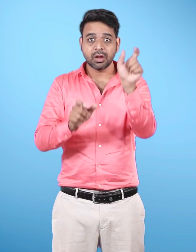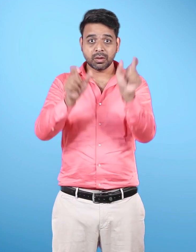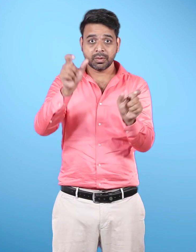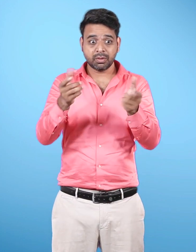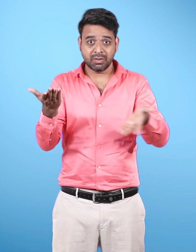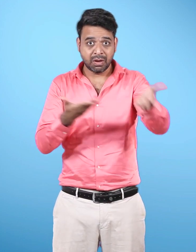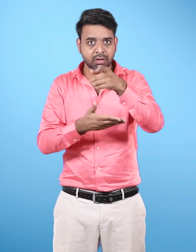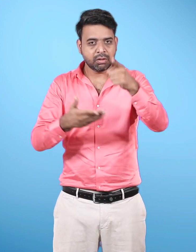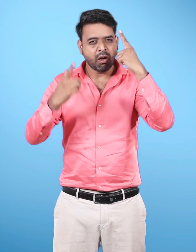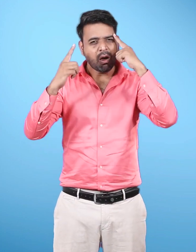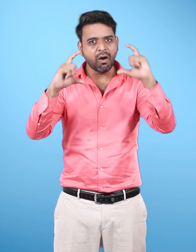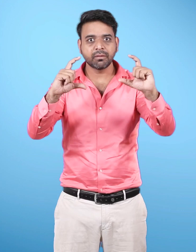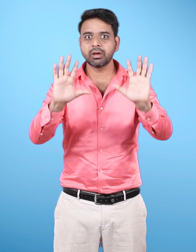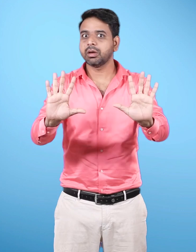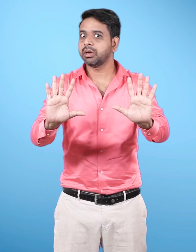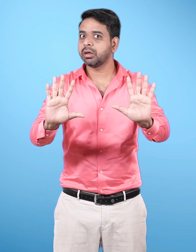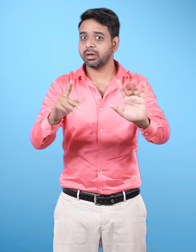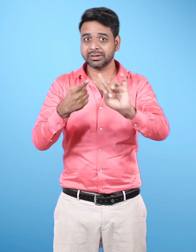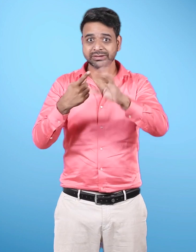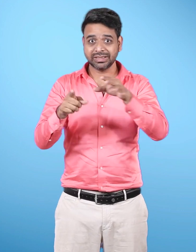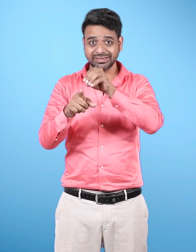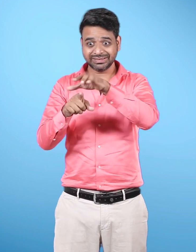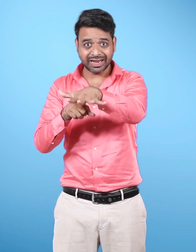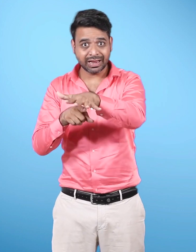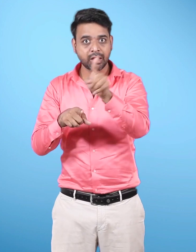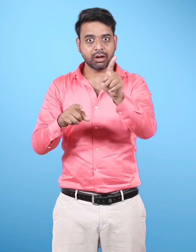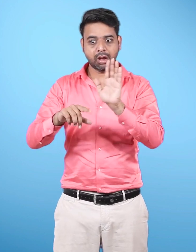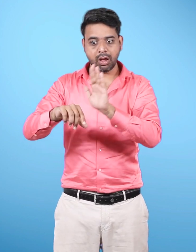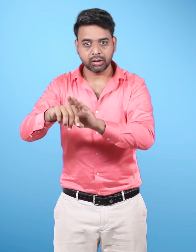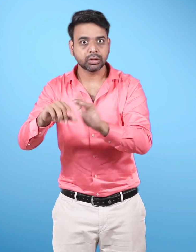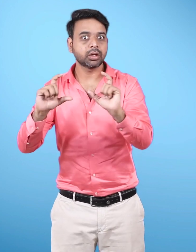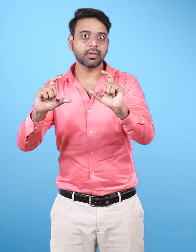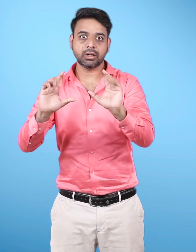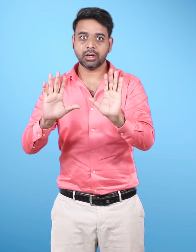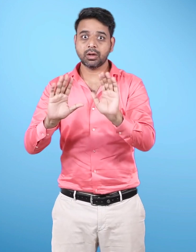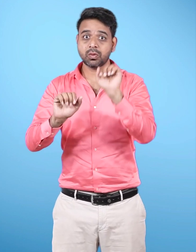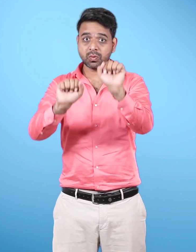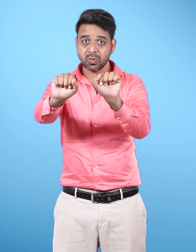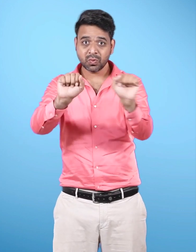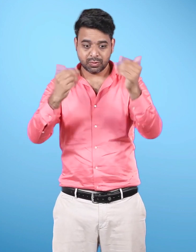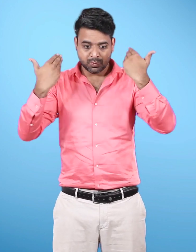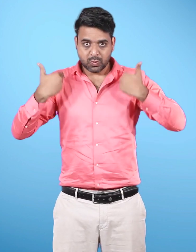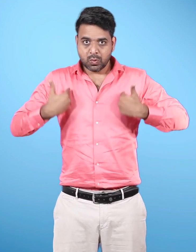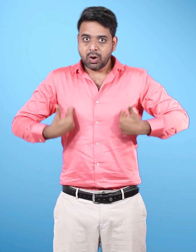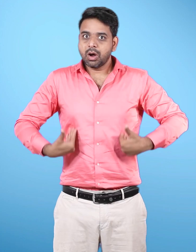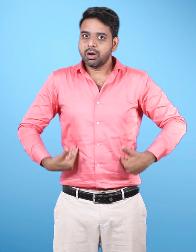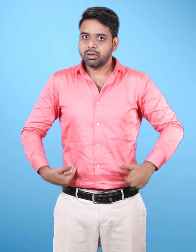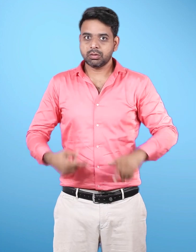Caution: your body is a conductor of electricity. Therefore, be careful when you handle an